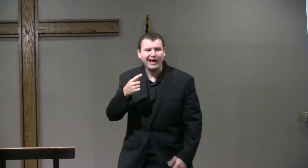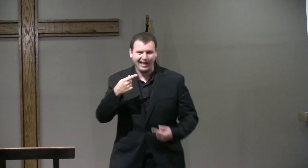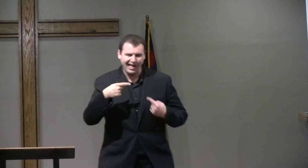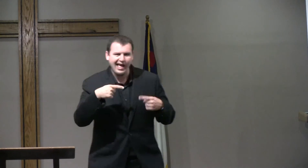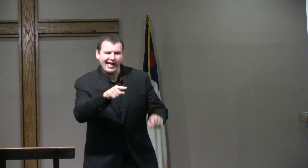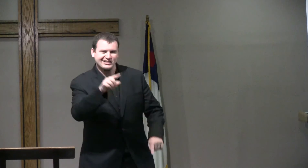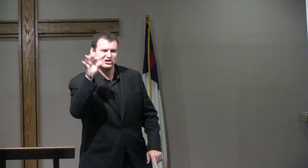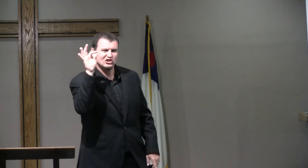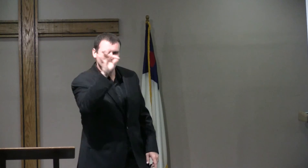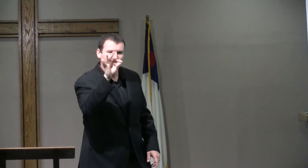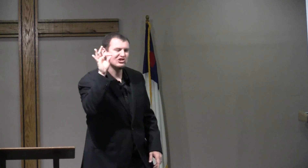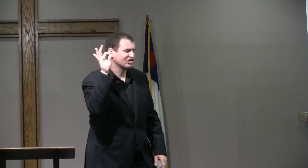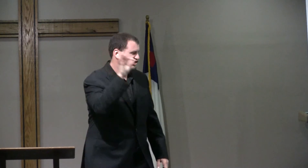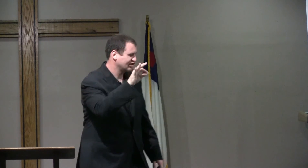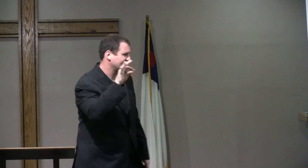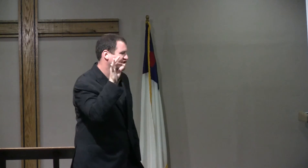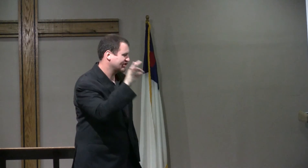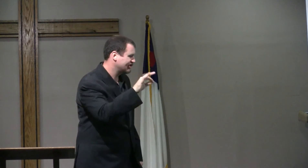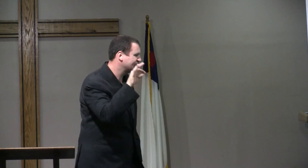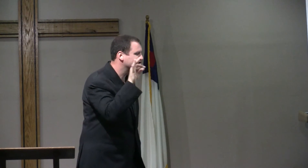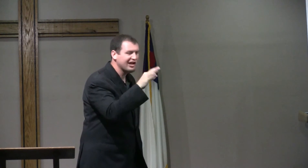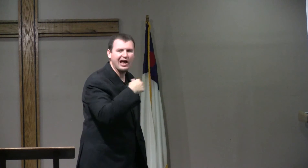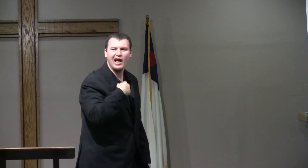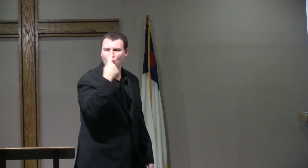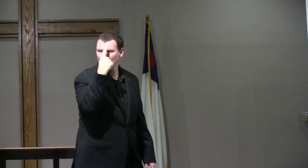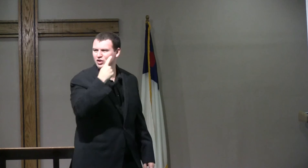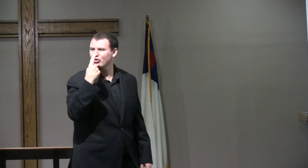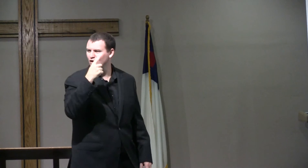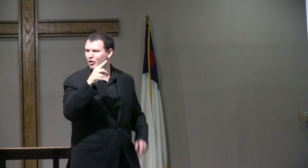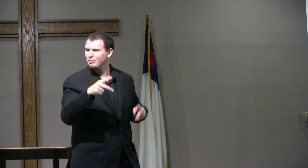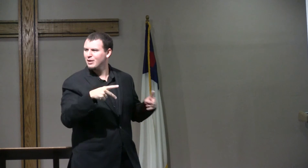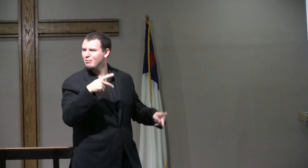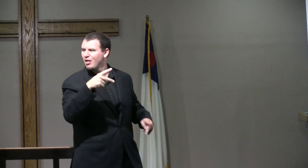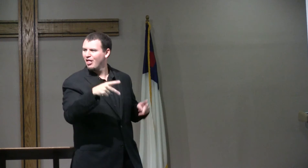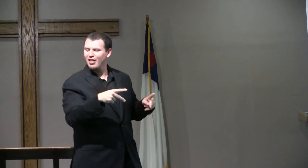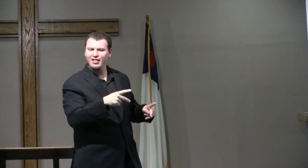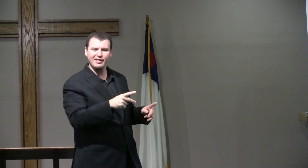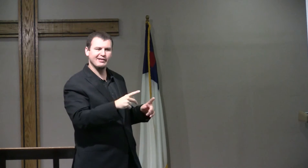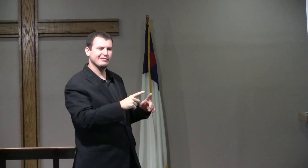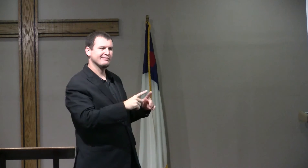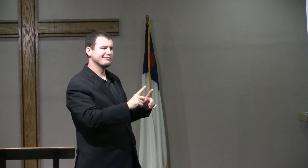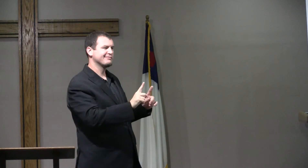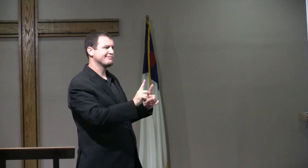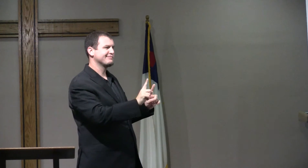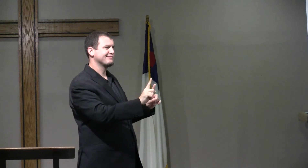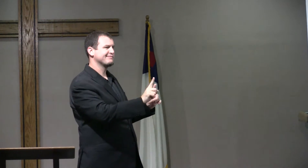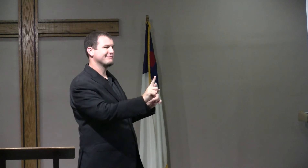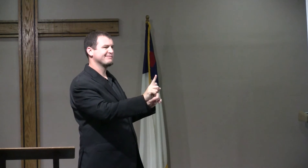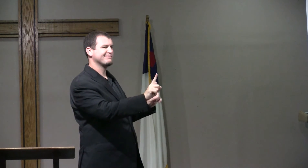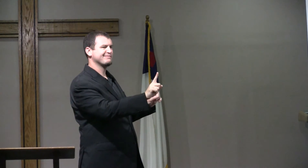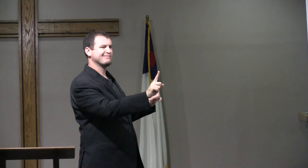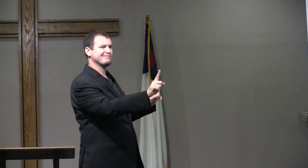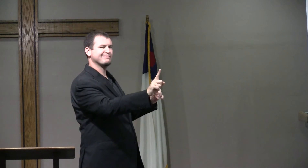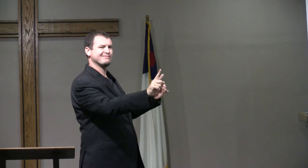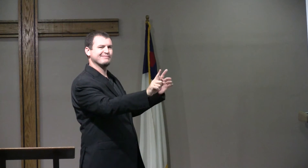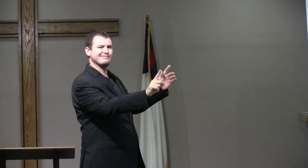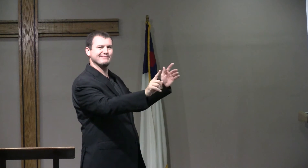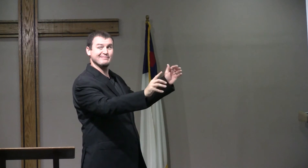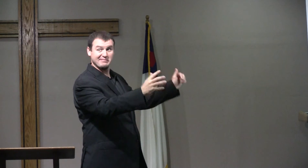I wonder, as Jesus is preaching and teaching to these people, what these people are thinking. I wonder if some